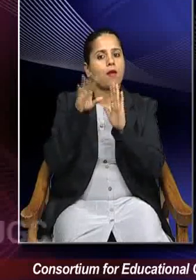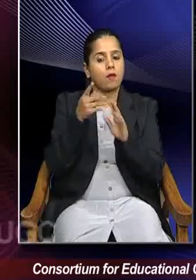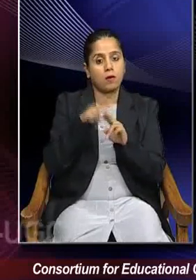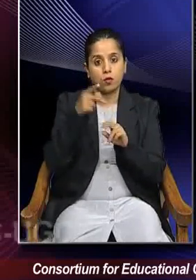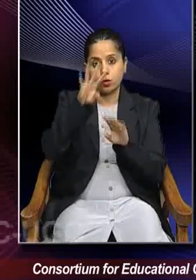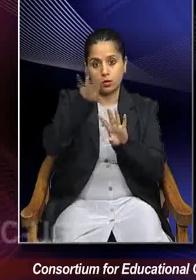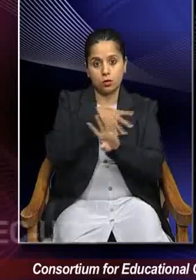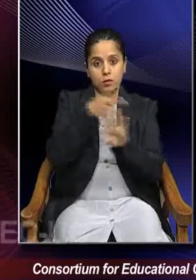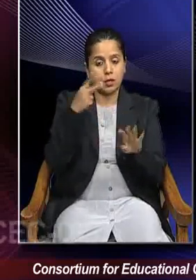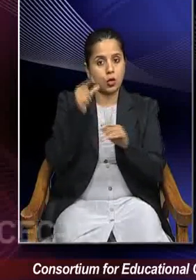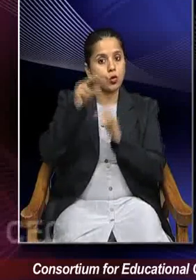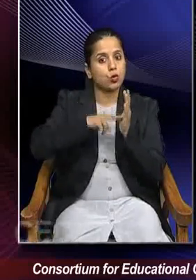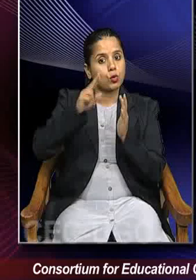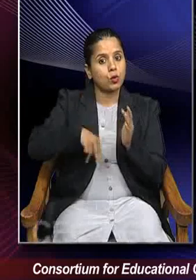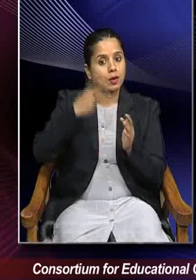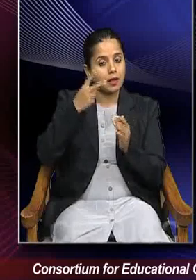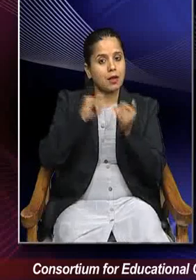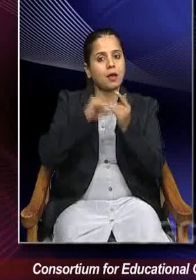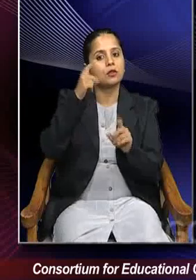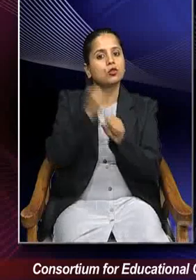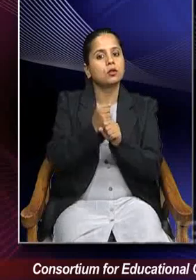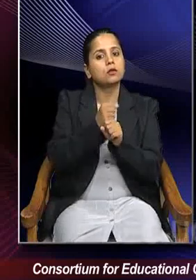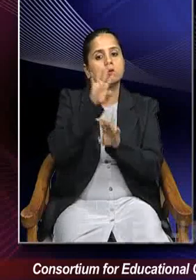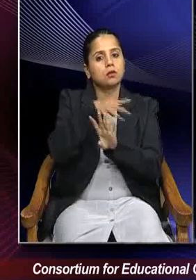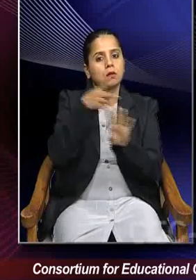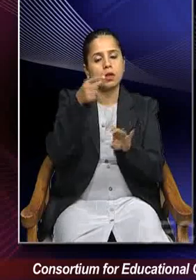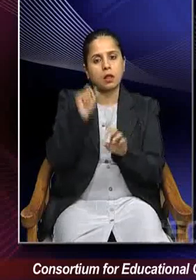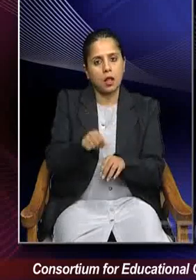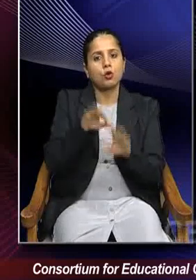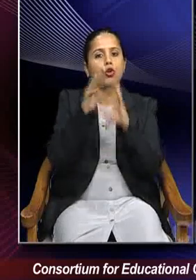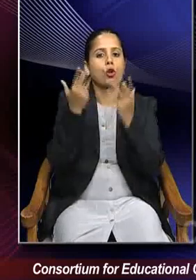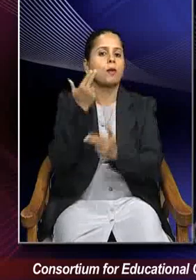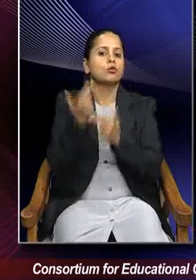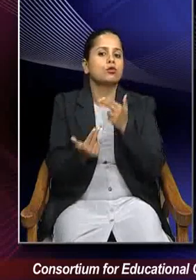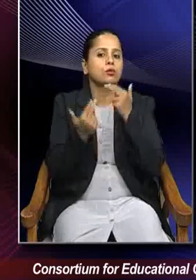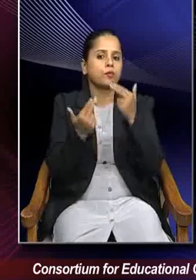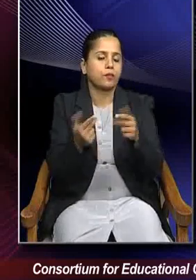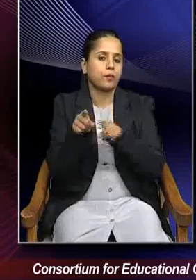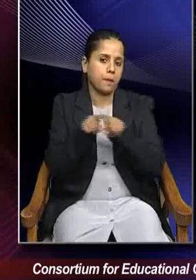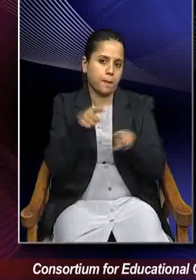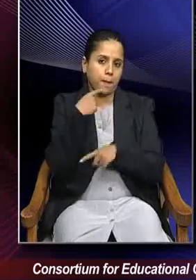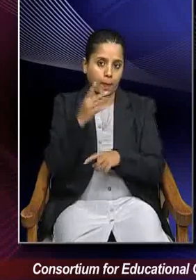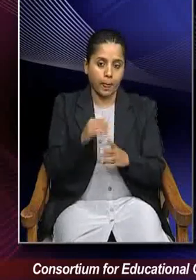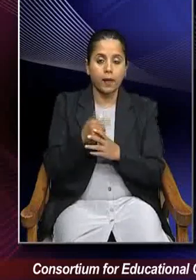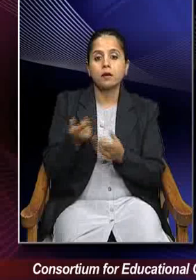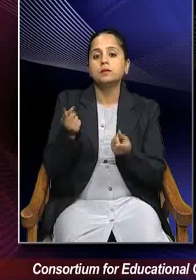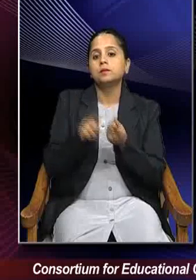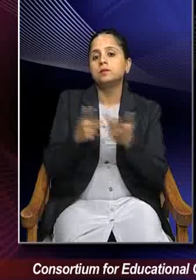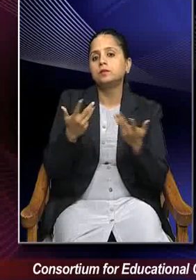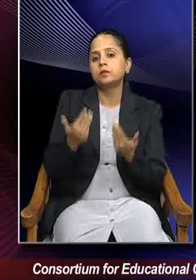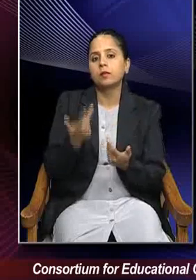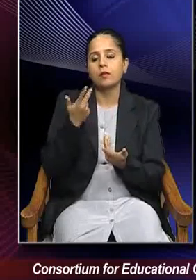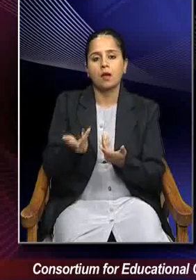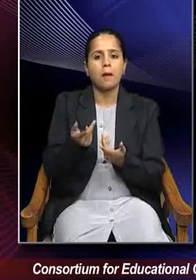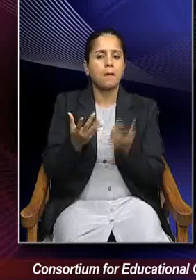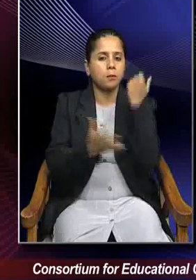statistics at the UN SDG dashboard, it can tell us the global story. For example, if you look at what is happening to the burden of